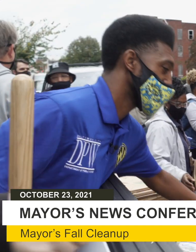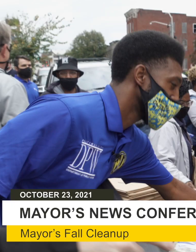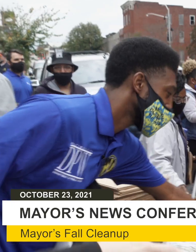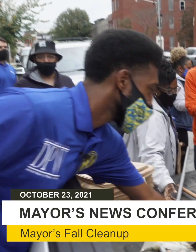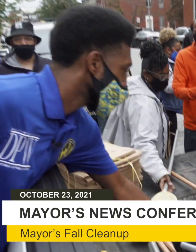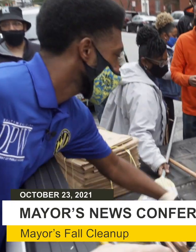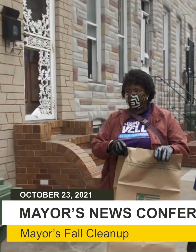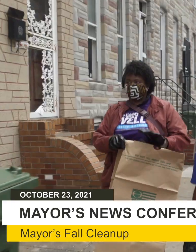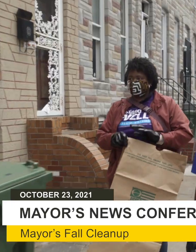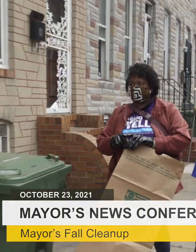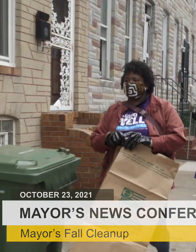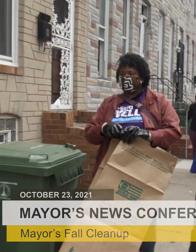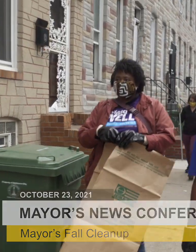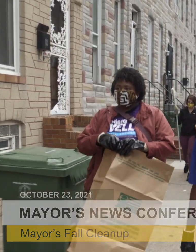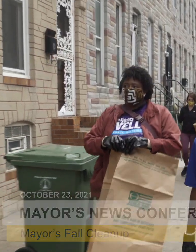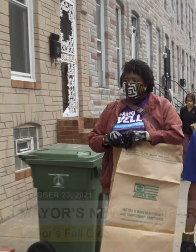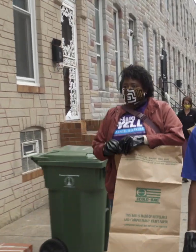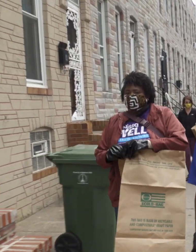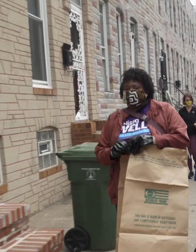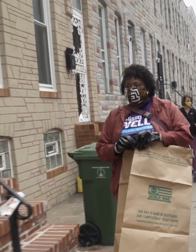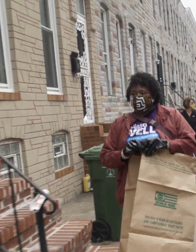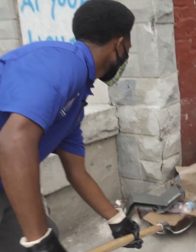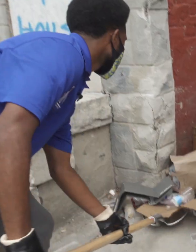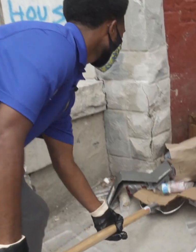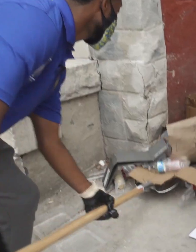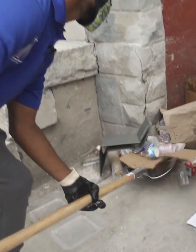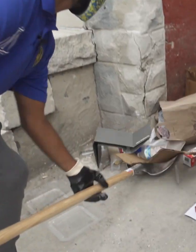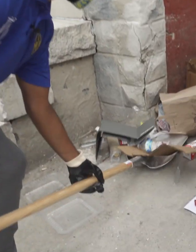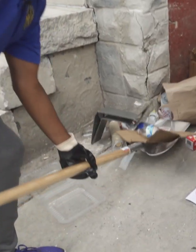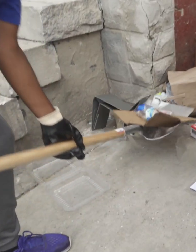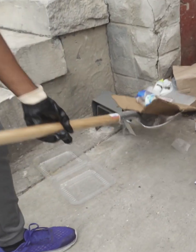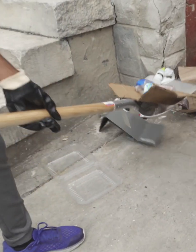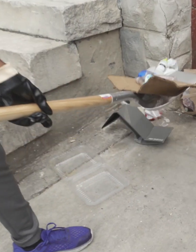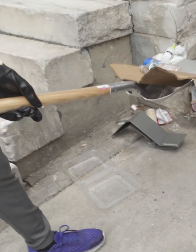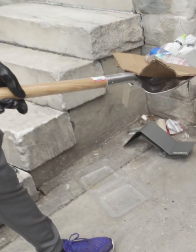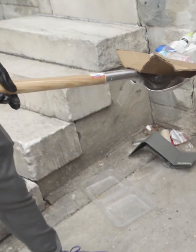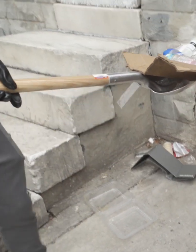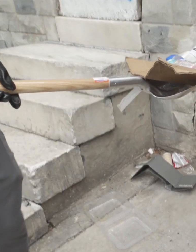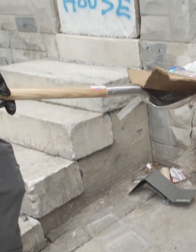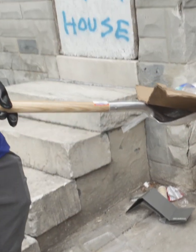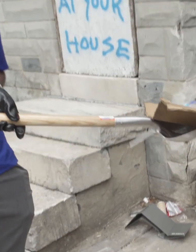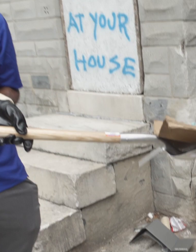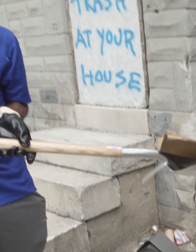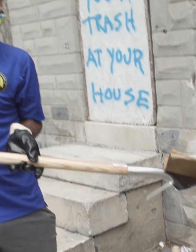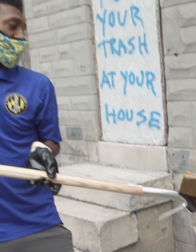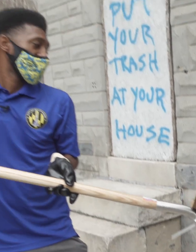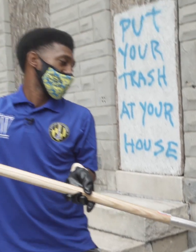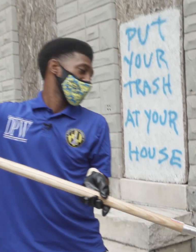We don't want nothing to happen now.